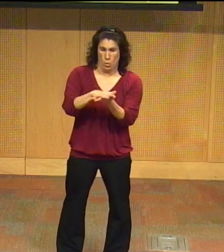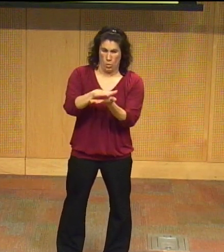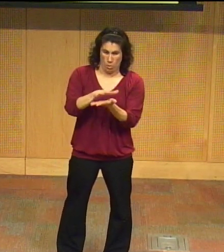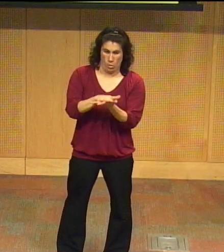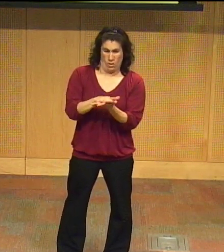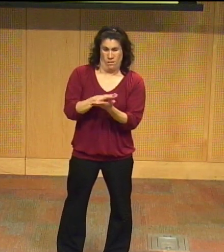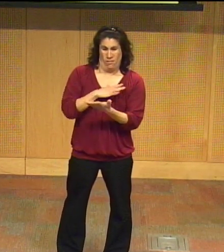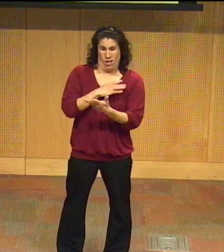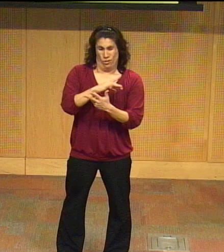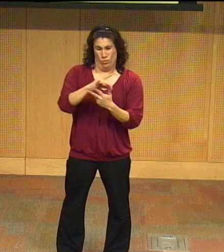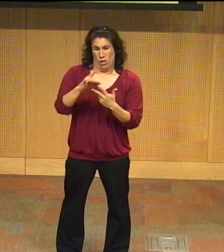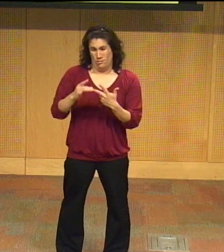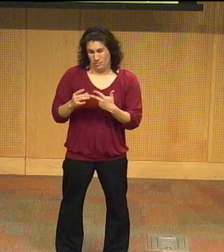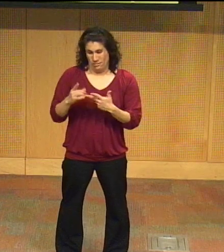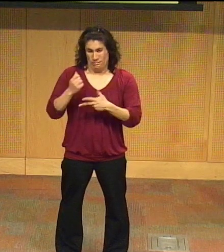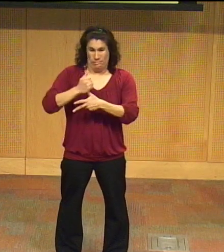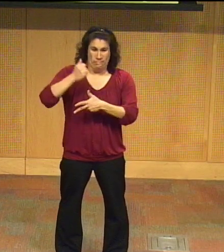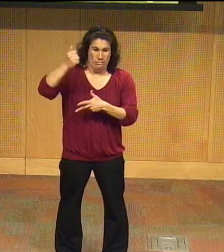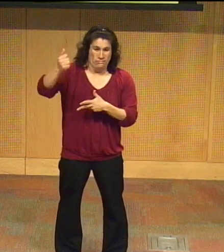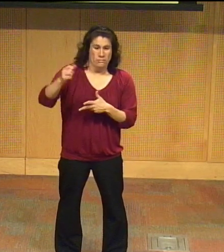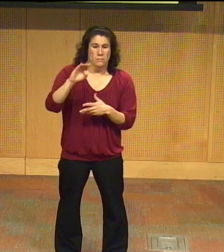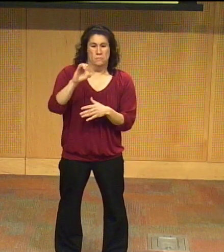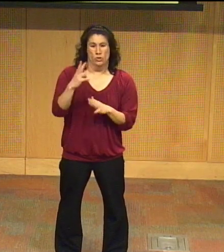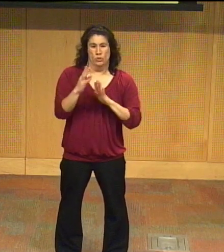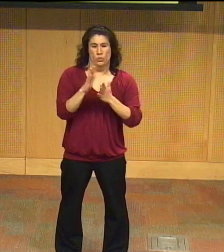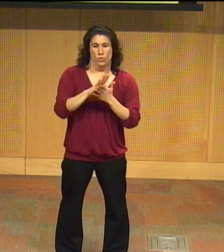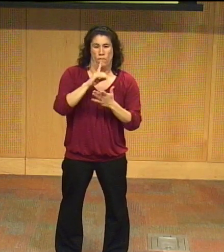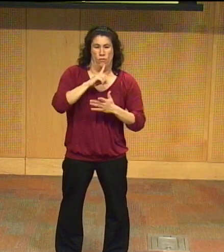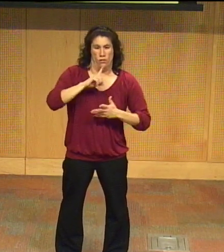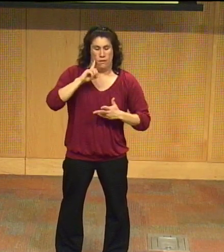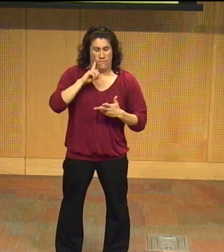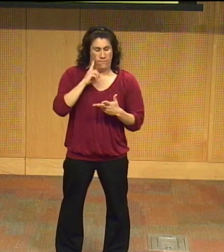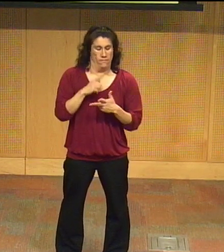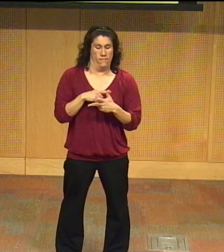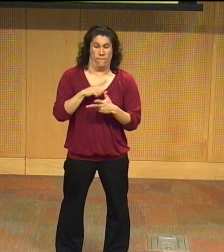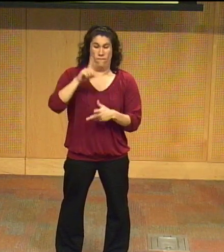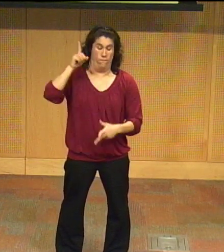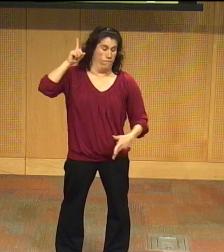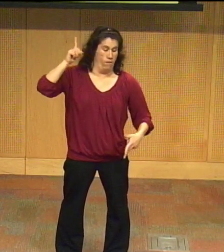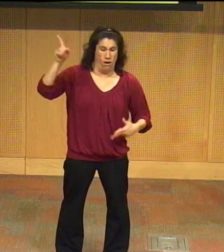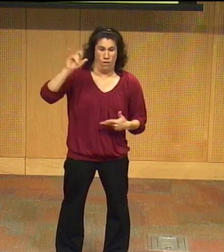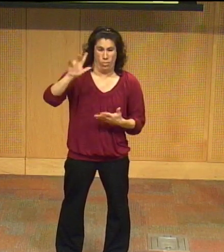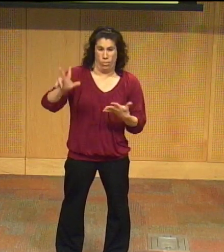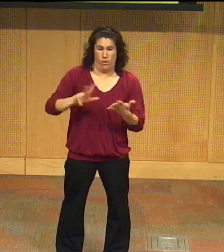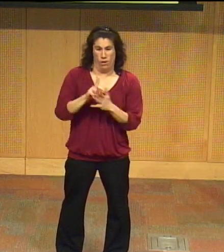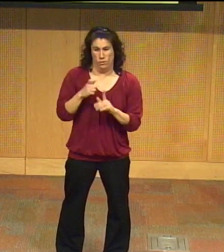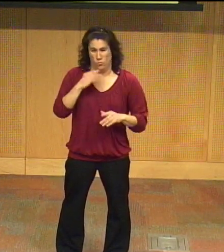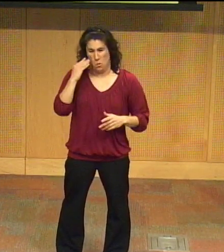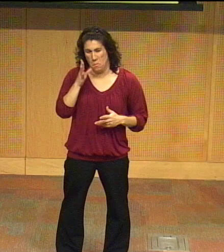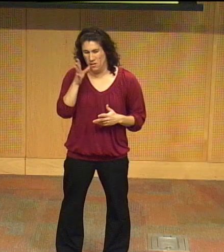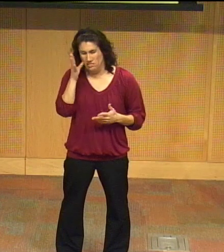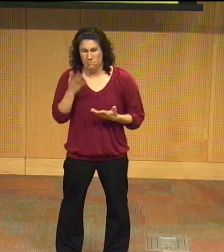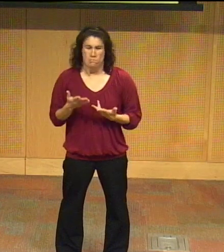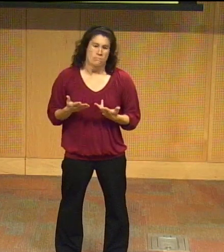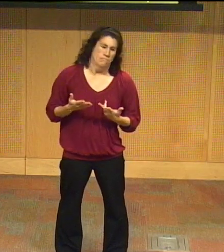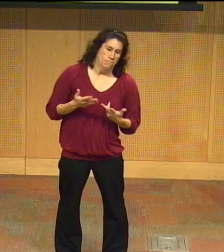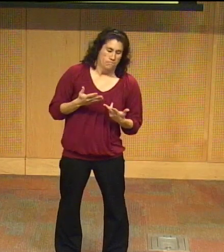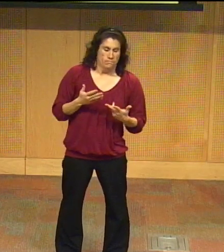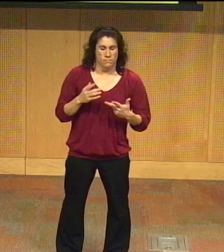more profoundly deaf. And the school options in my area were limited. There was the Michigan School for the Deaf, which was